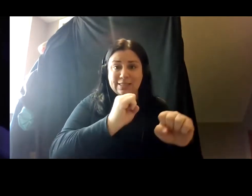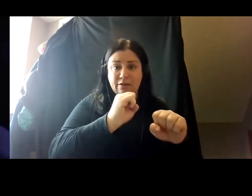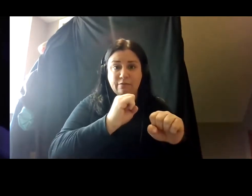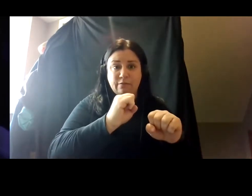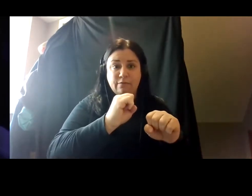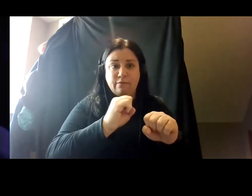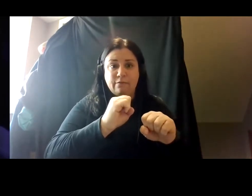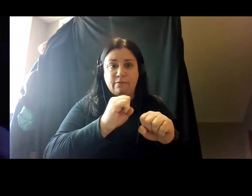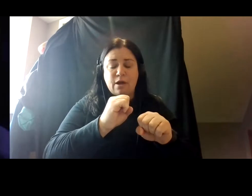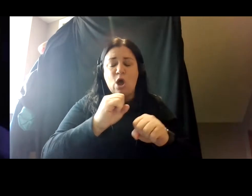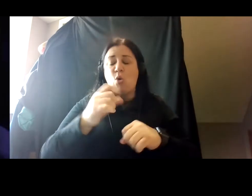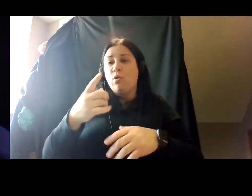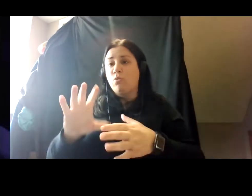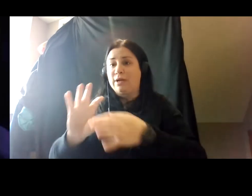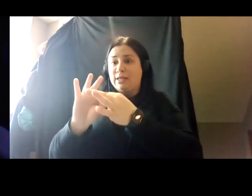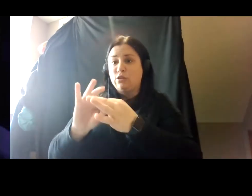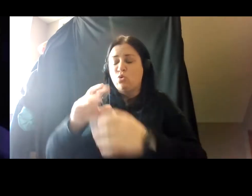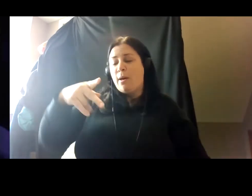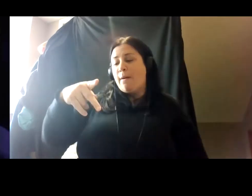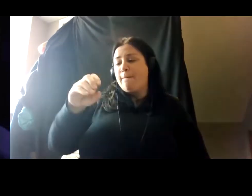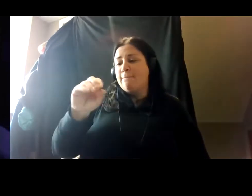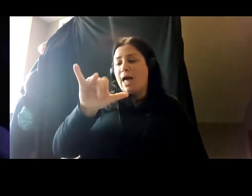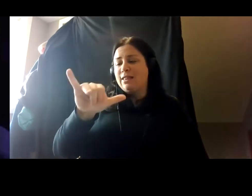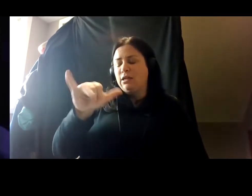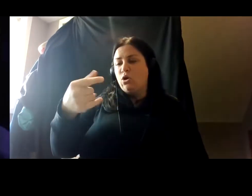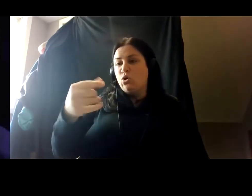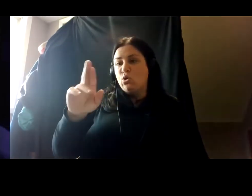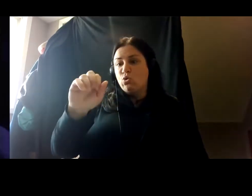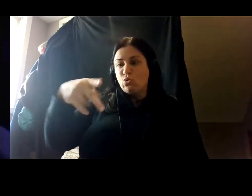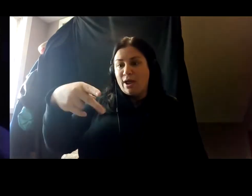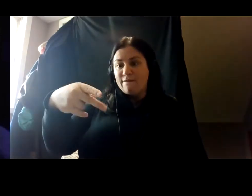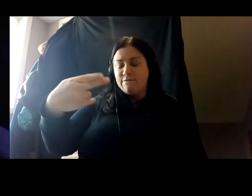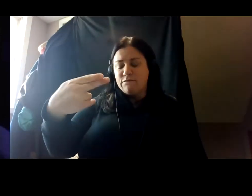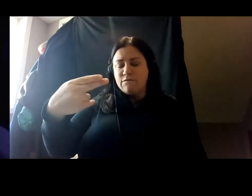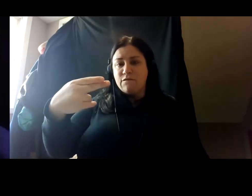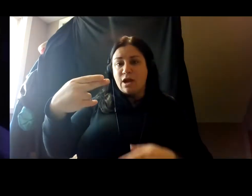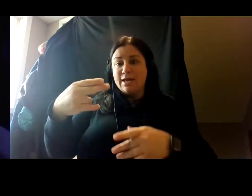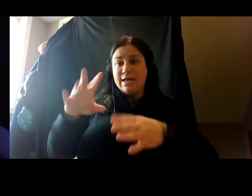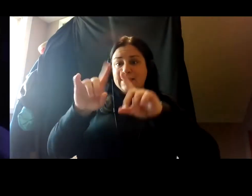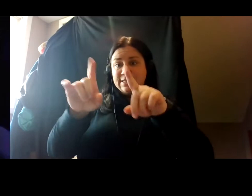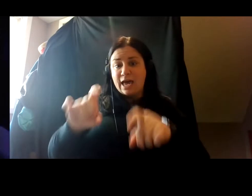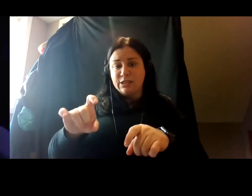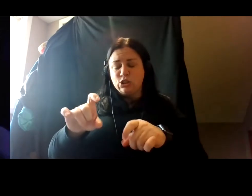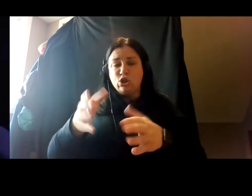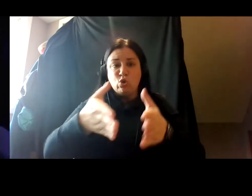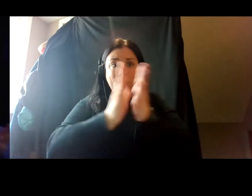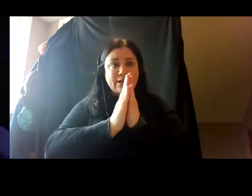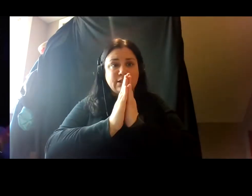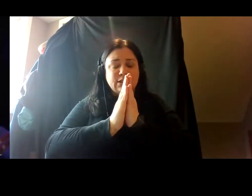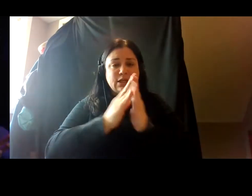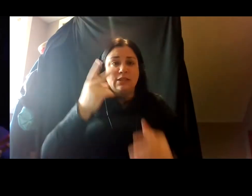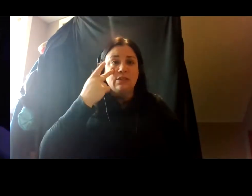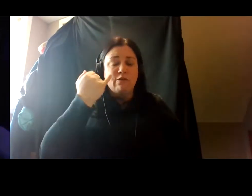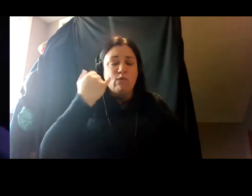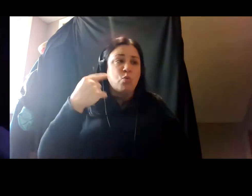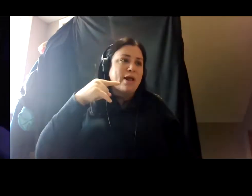us all up to polygraph tests to make sure, ask us questions about our family and weird psychological things to see if we had any intent of